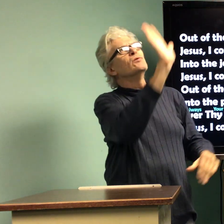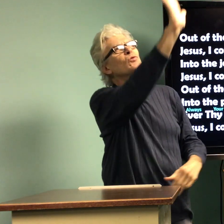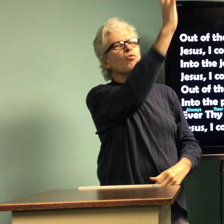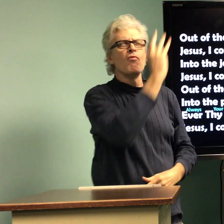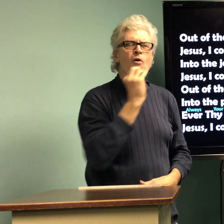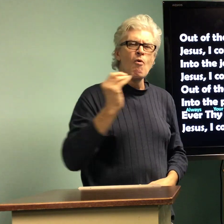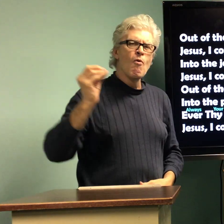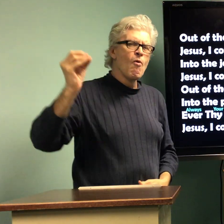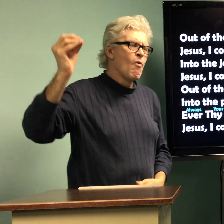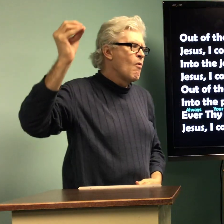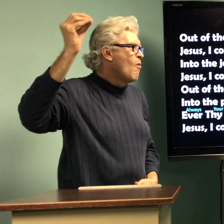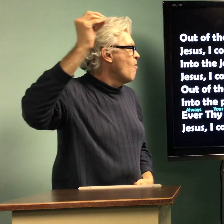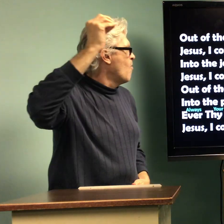of thy home.